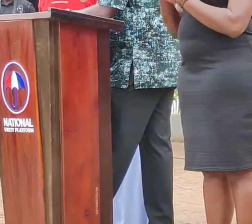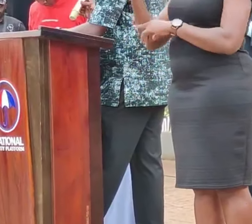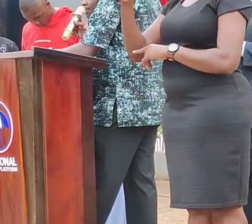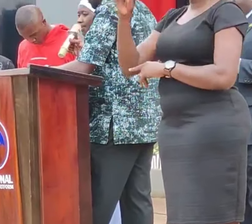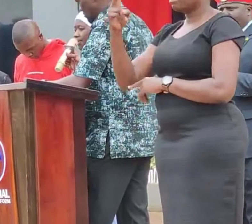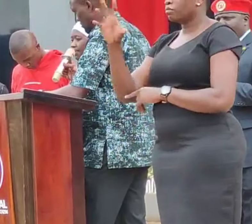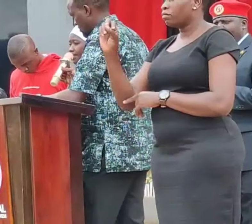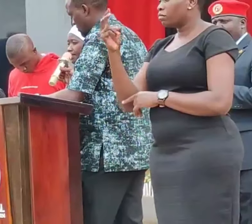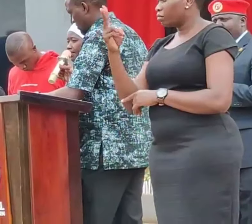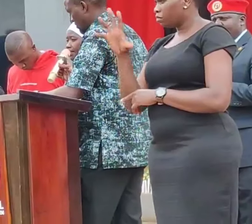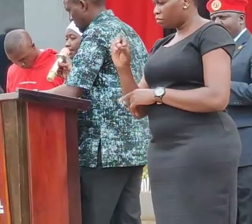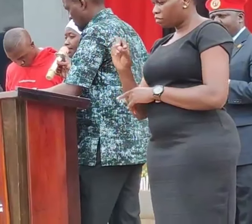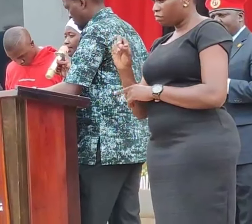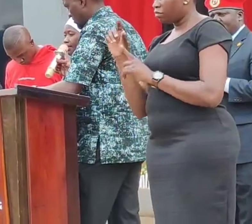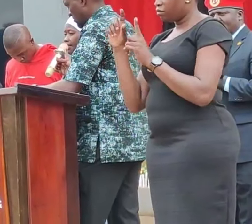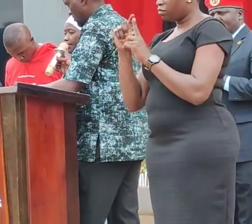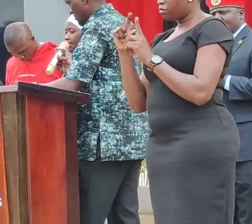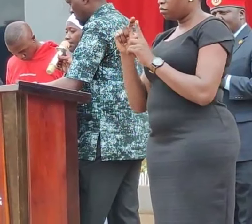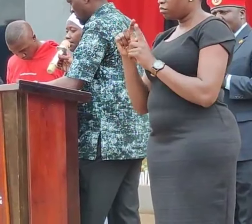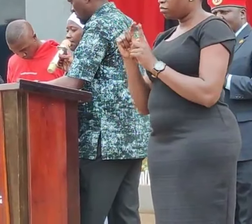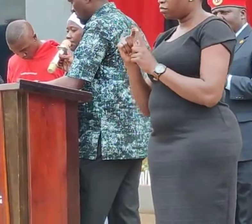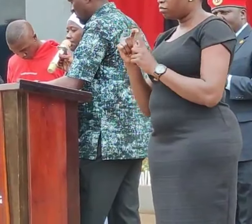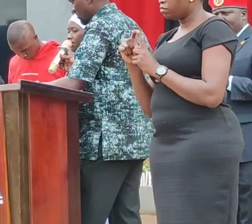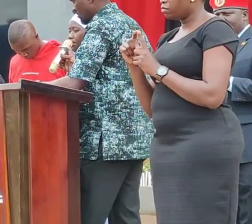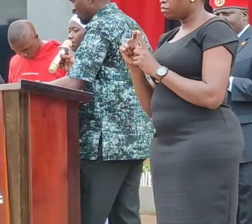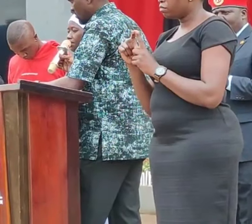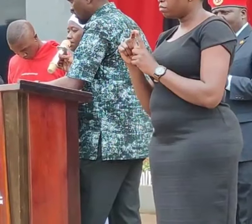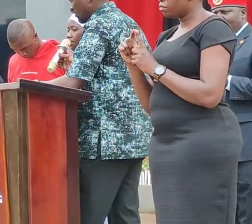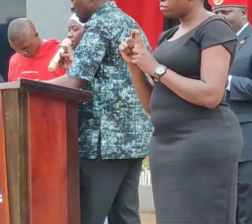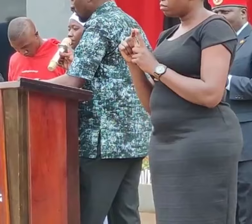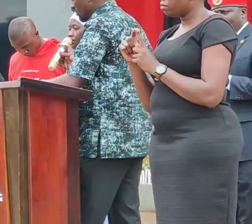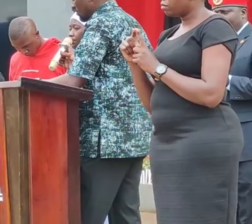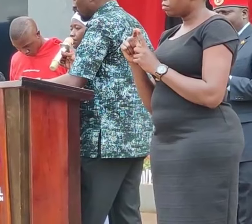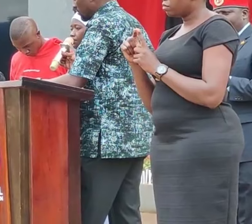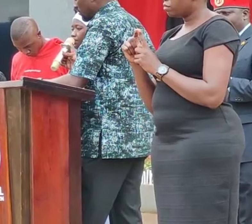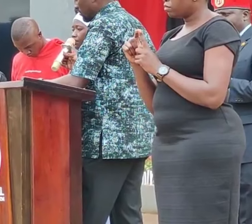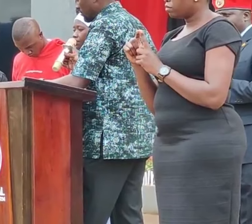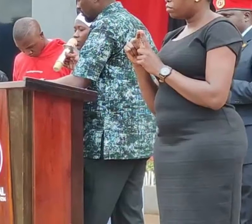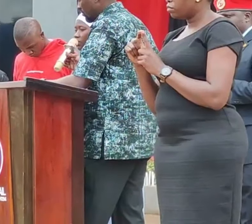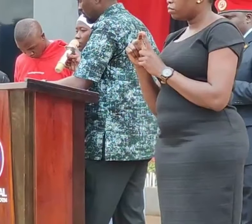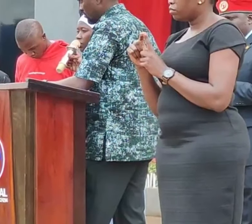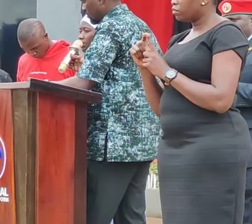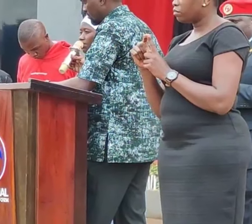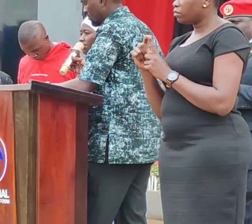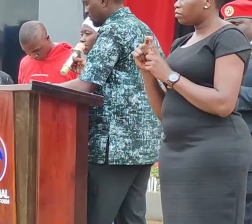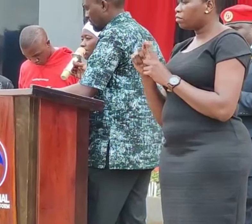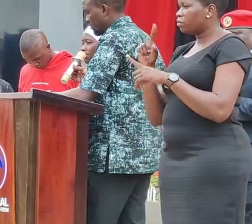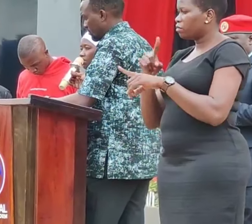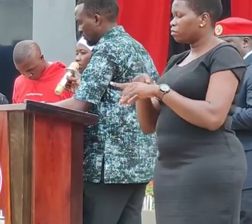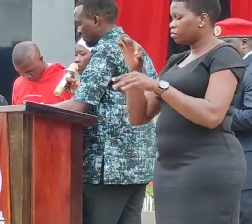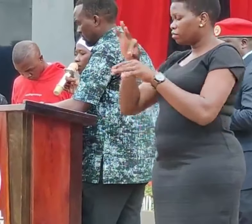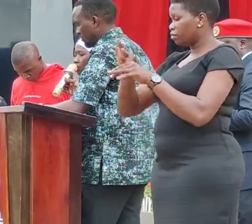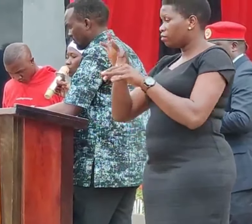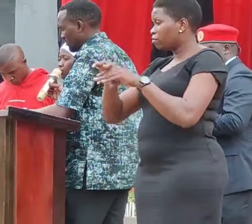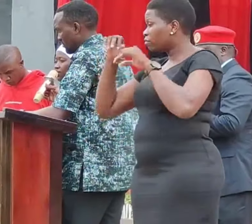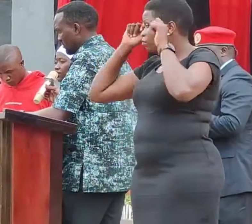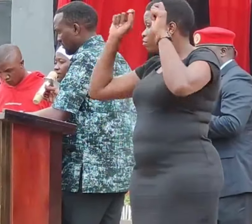2020, I got this injury in December 2020 during presidential